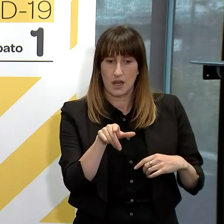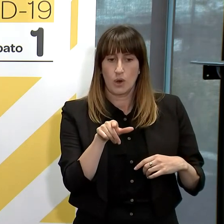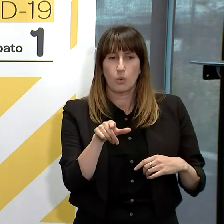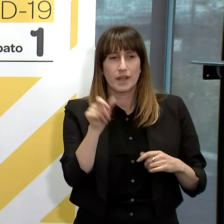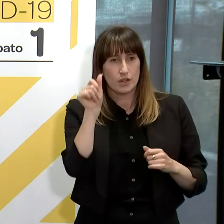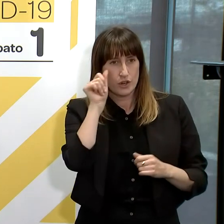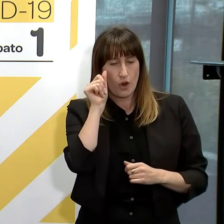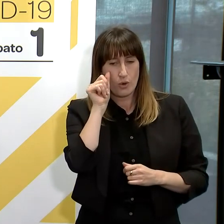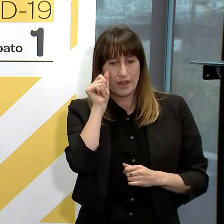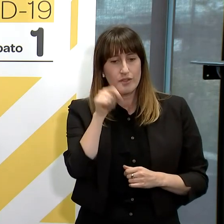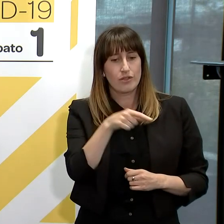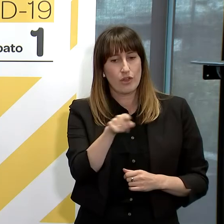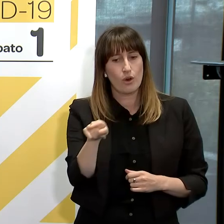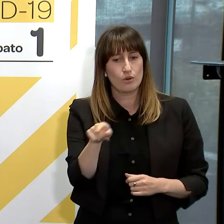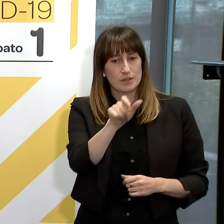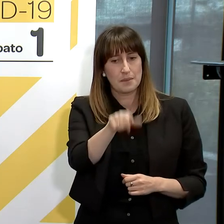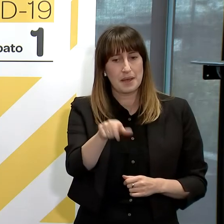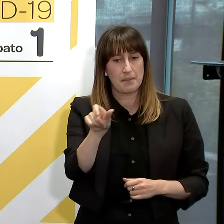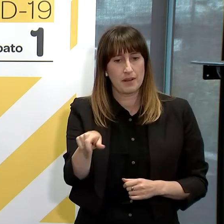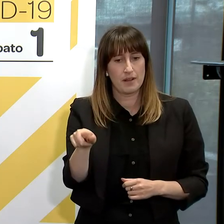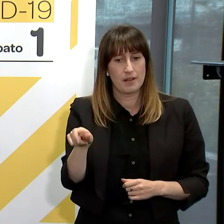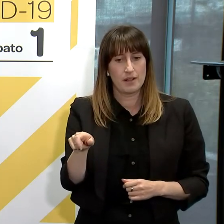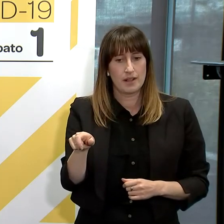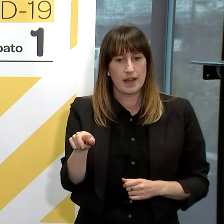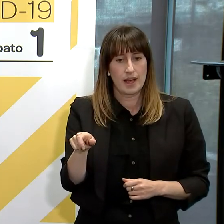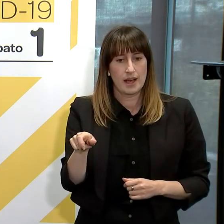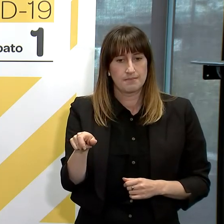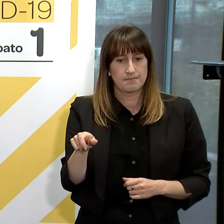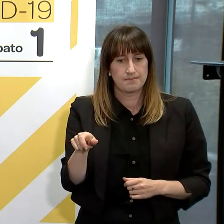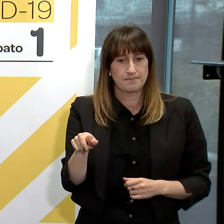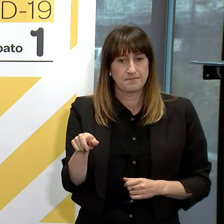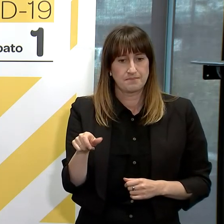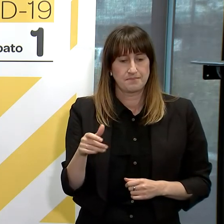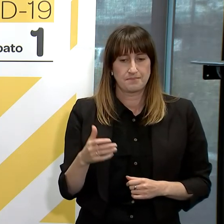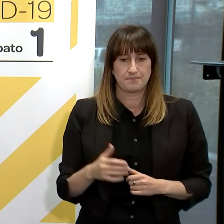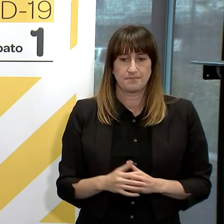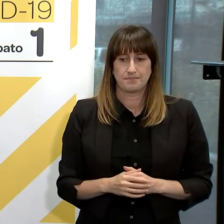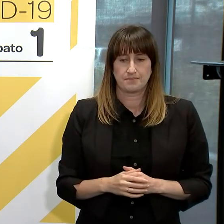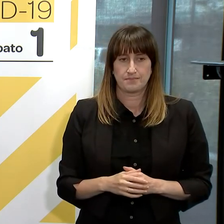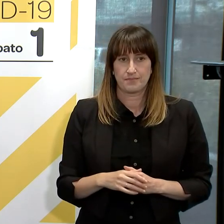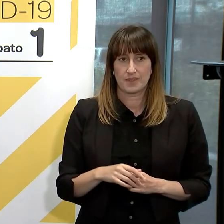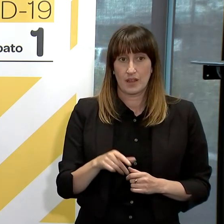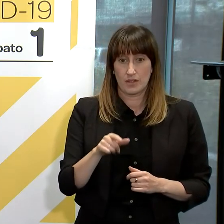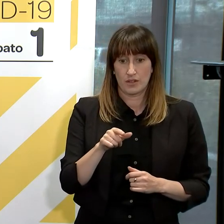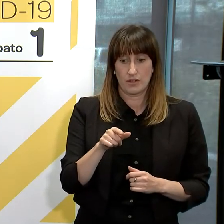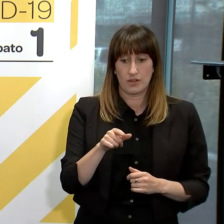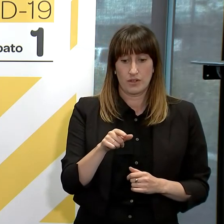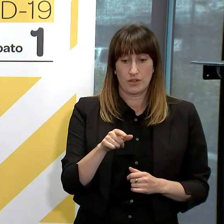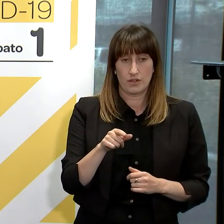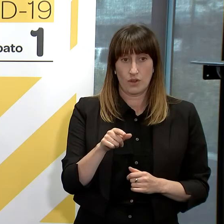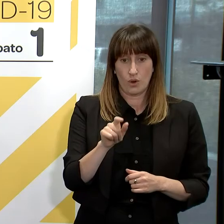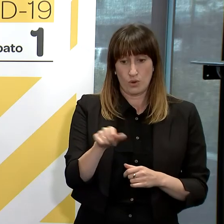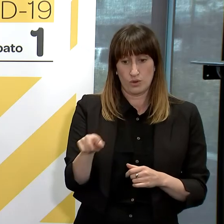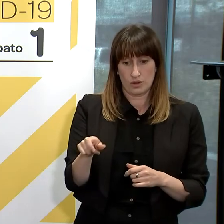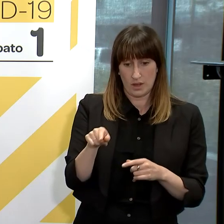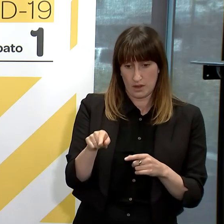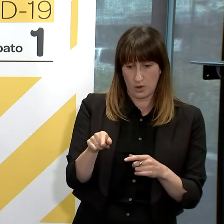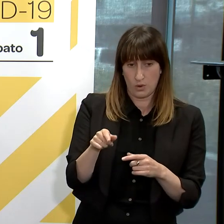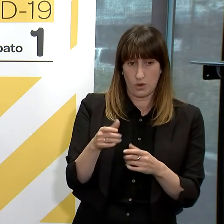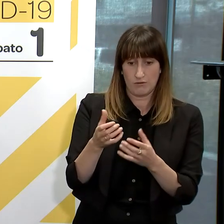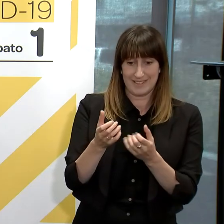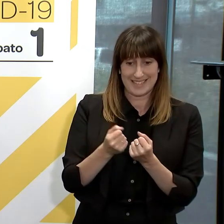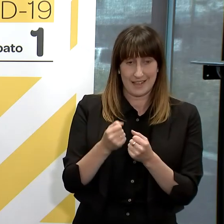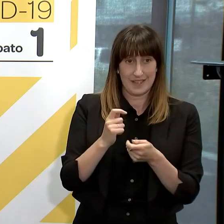of is that the cases who have tested